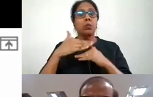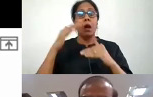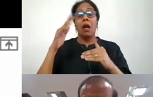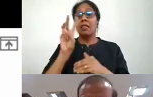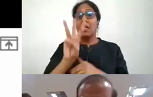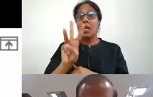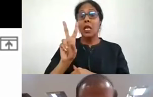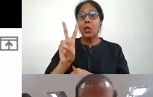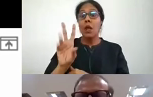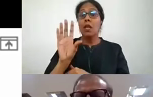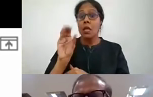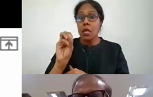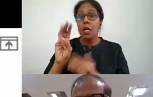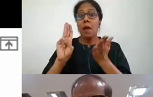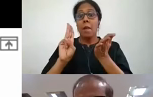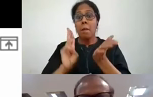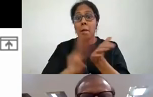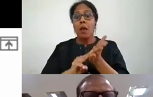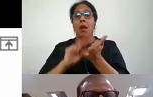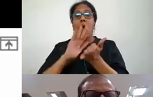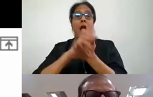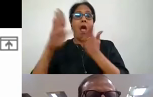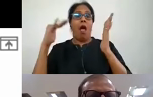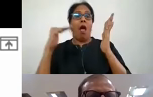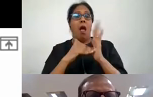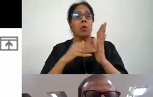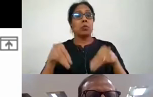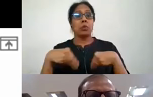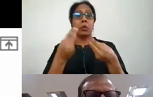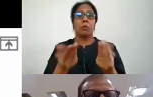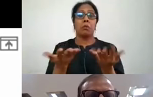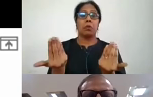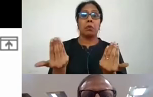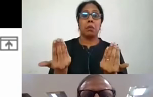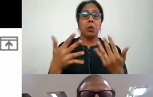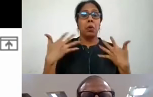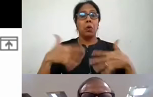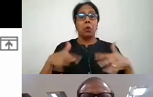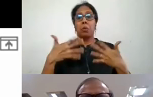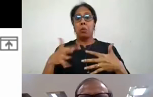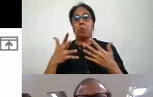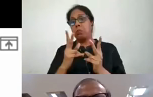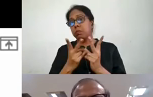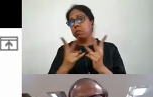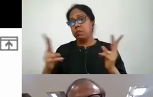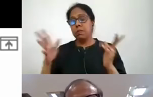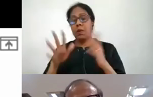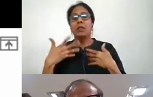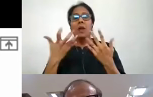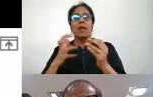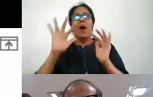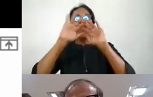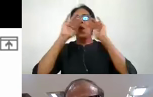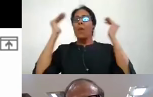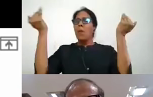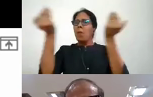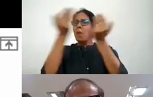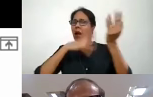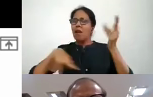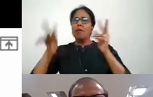of bandwidth. So, if we look at what is happening globally, I think some